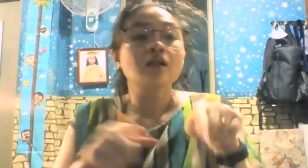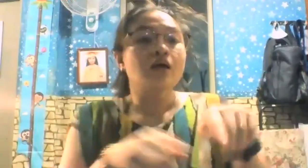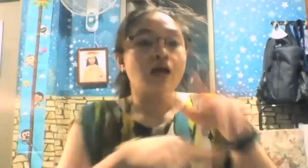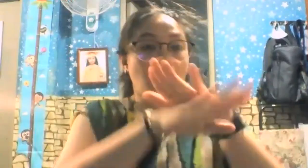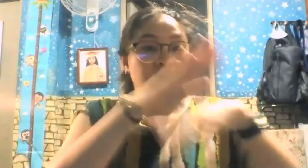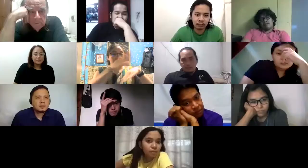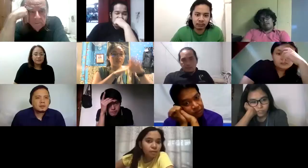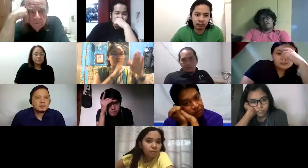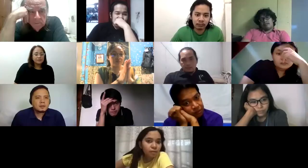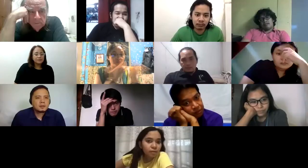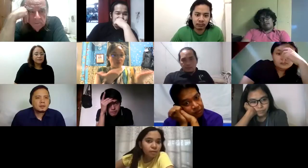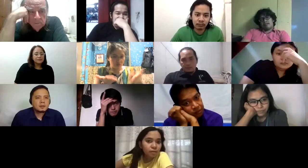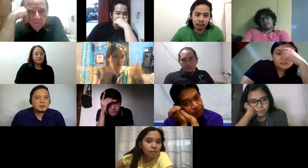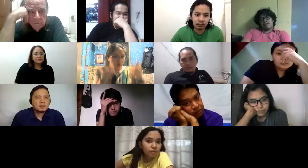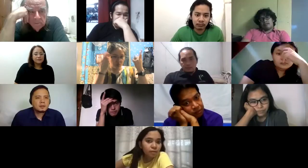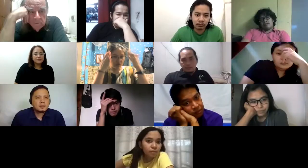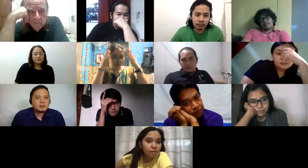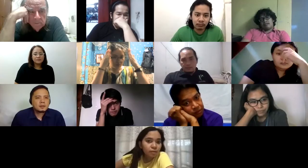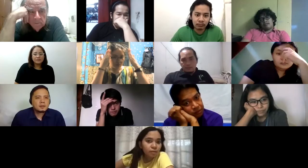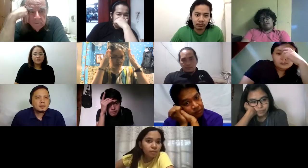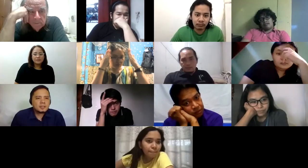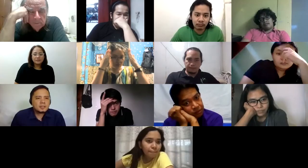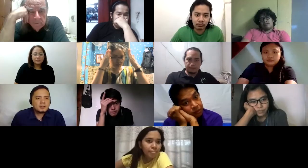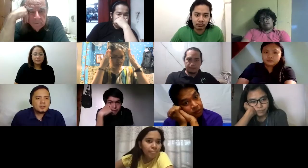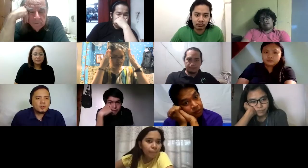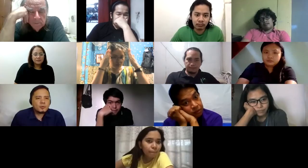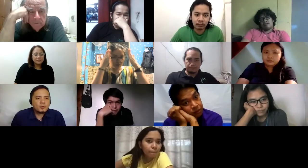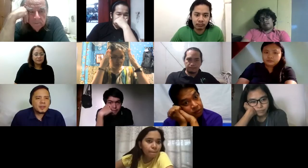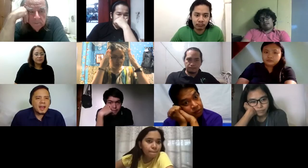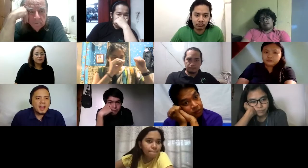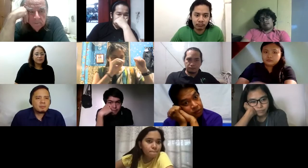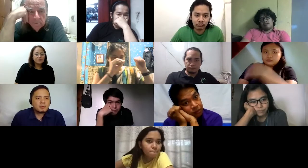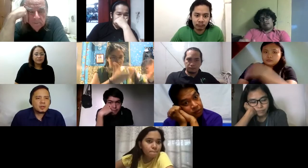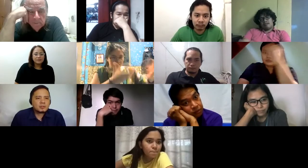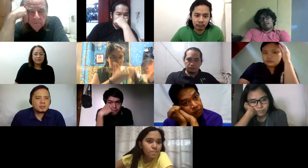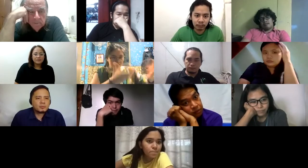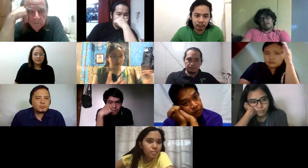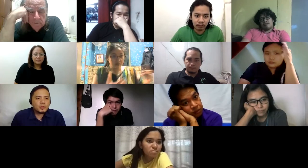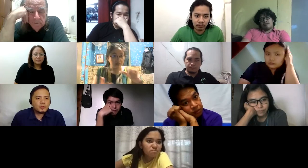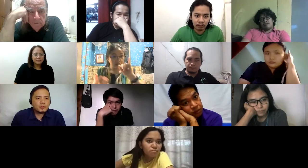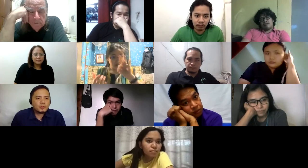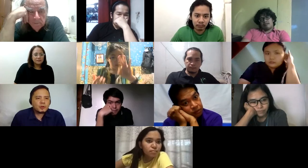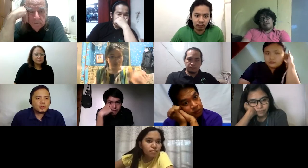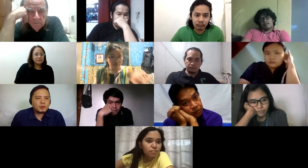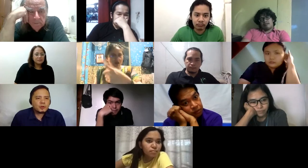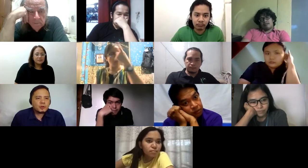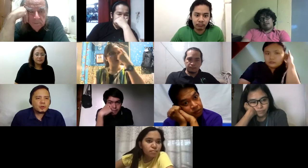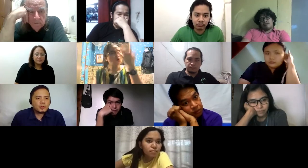Yes, there's a variance, but with a handbook, the purpose is to guide